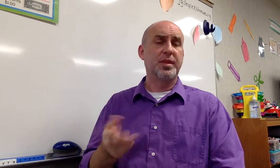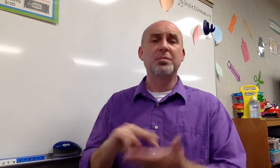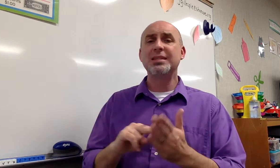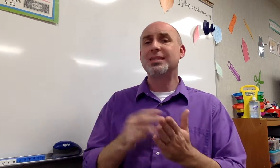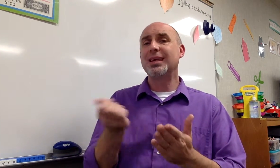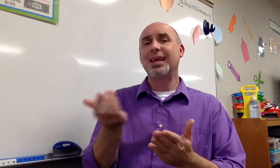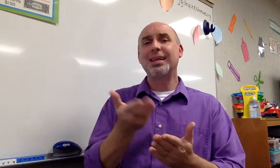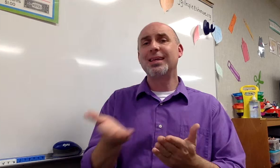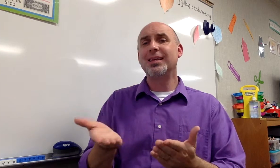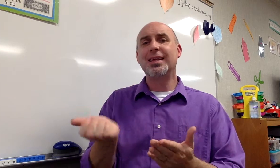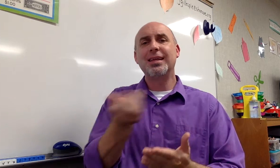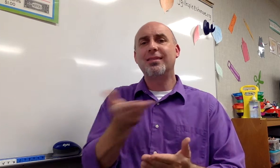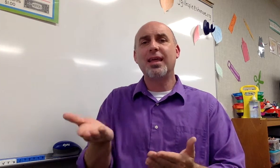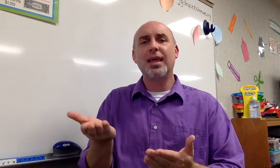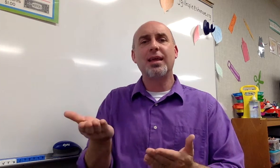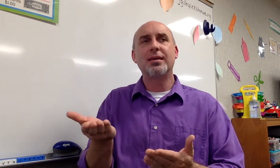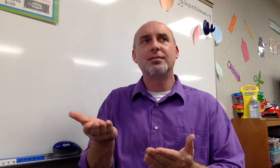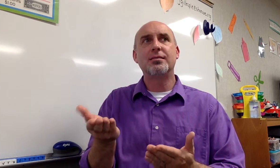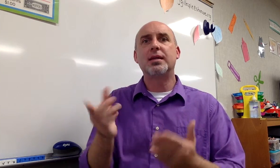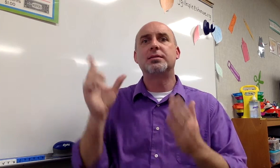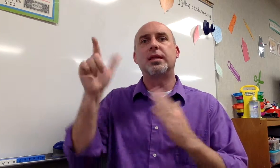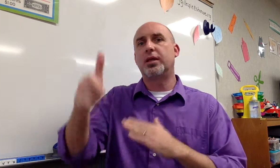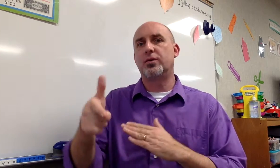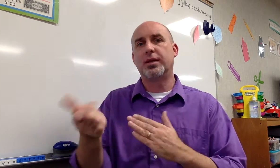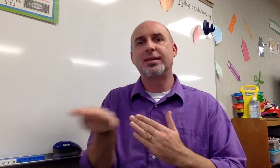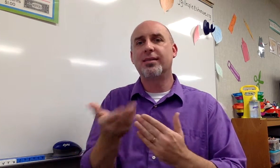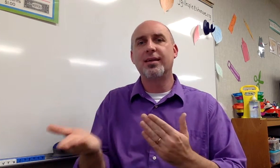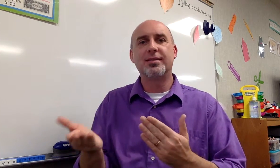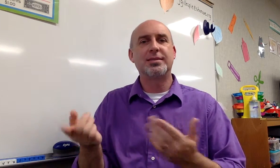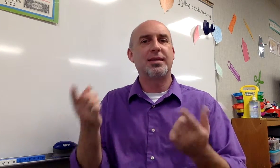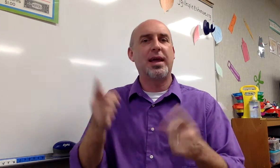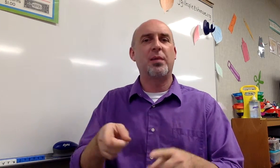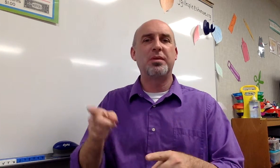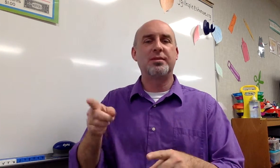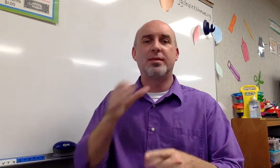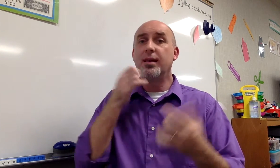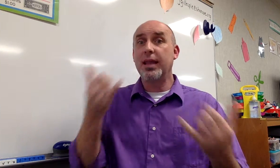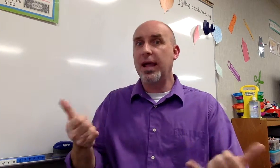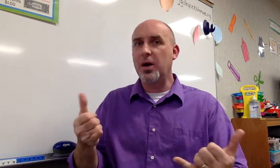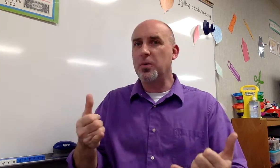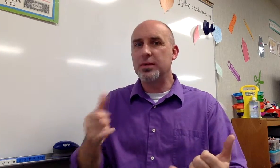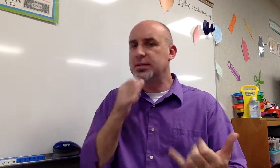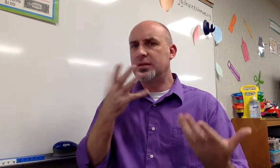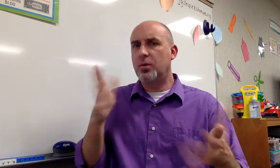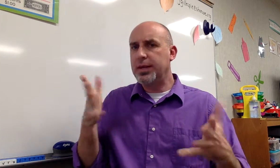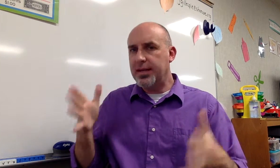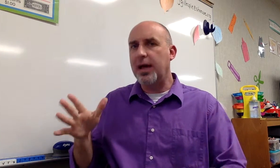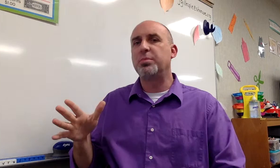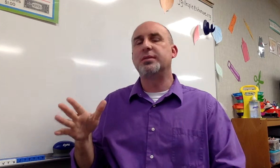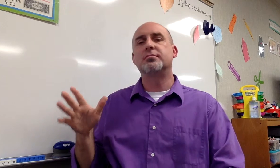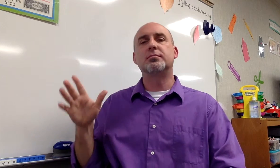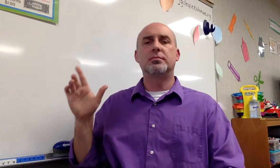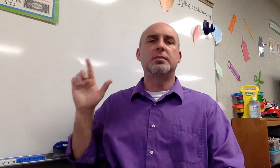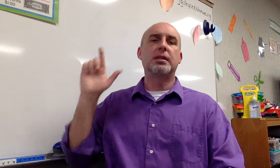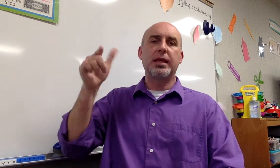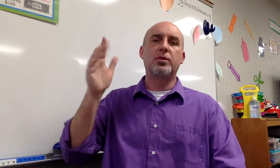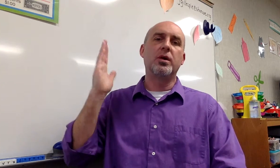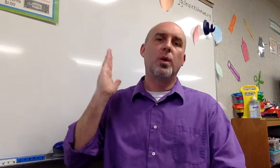means anything that is later, anything that's going to happen not now and it didn't already happen later,